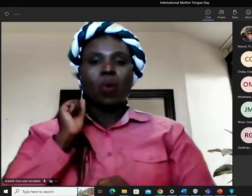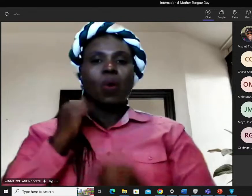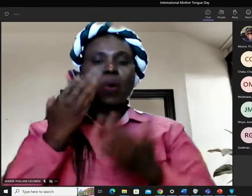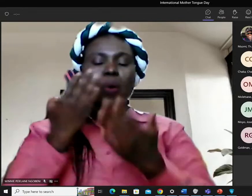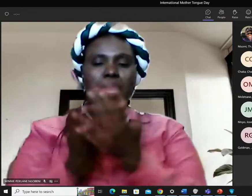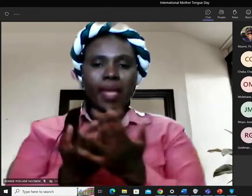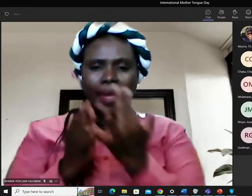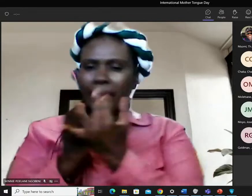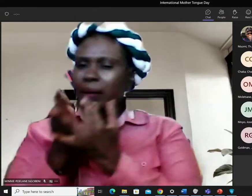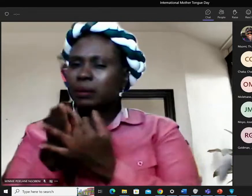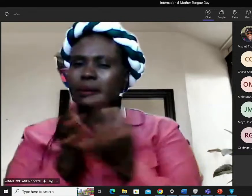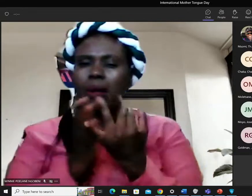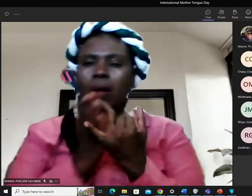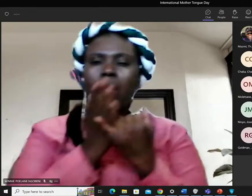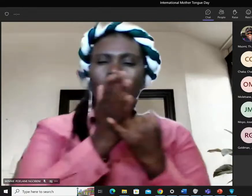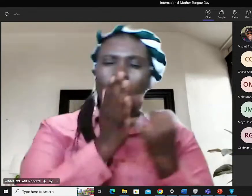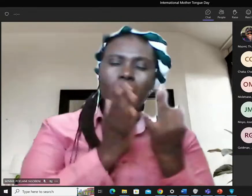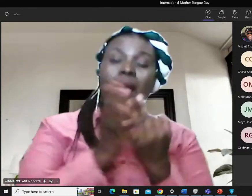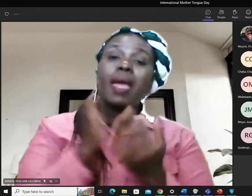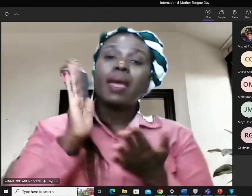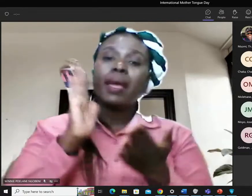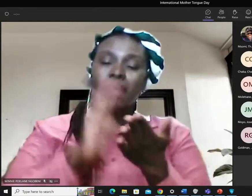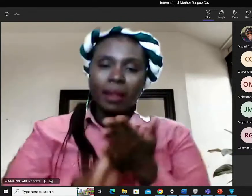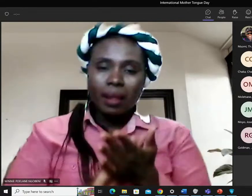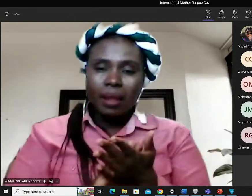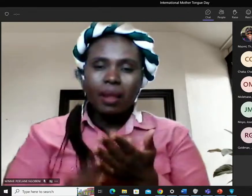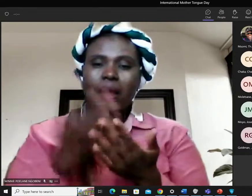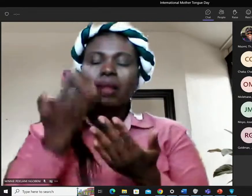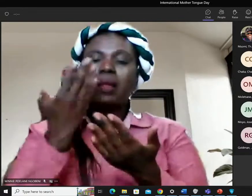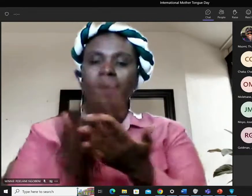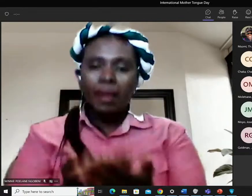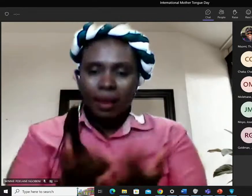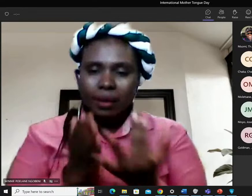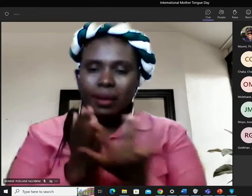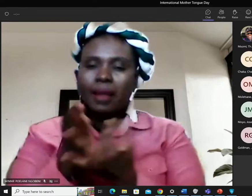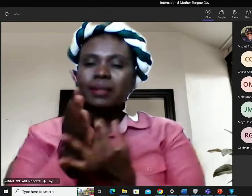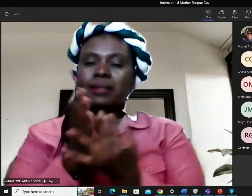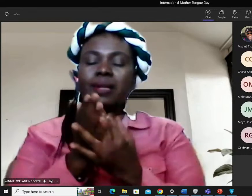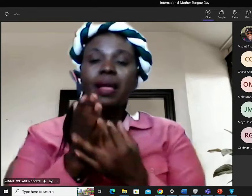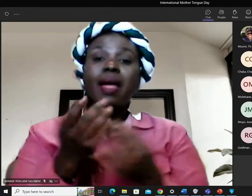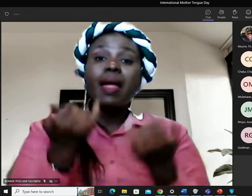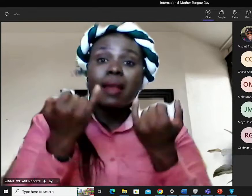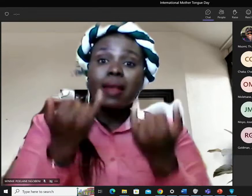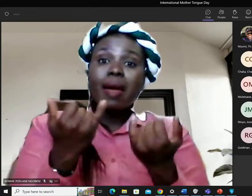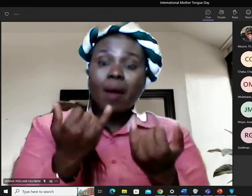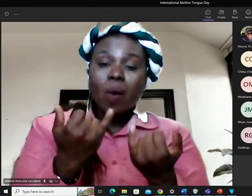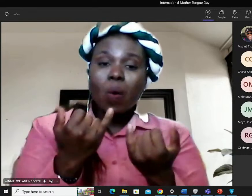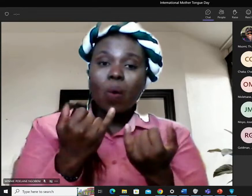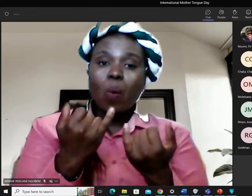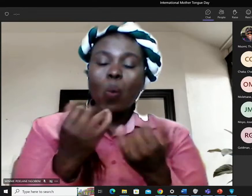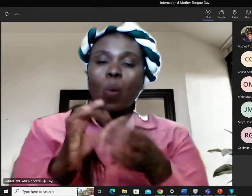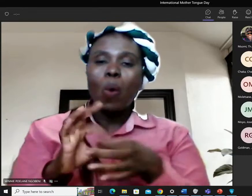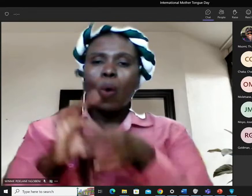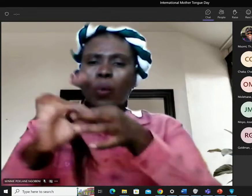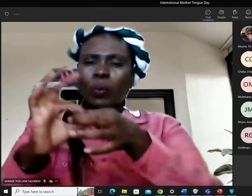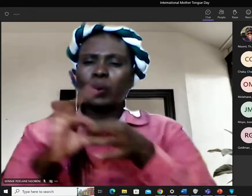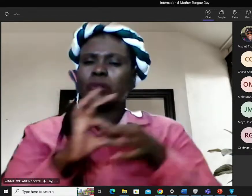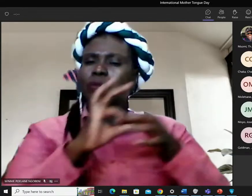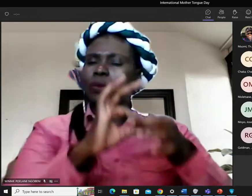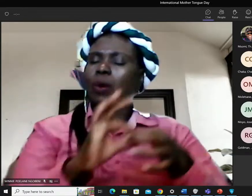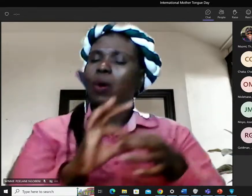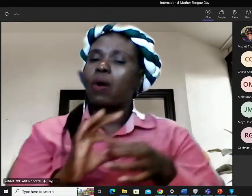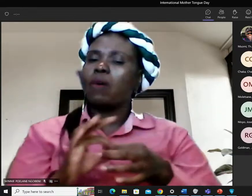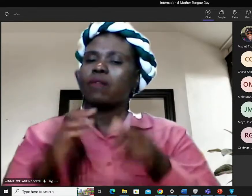it's accessible, let's now actually involve the African languages. Why? So that they look good in that